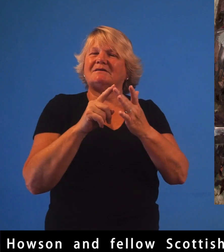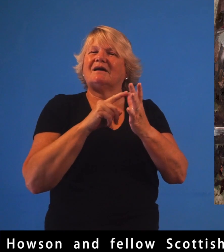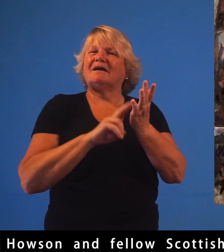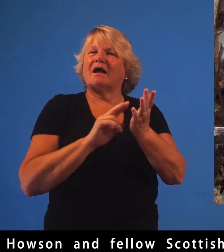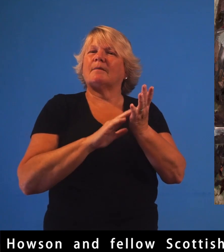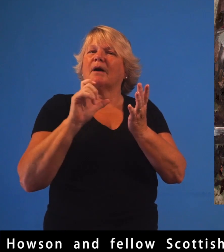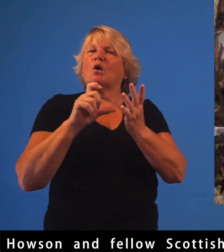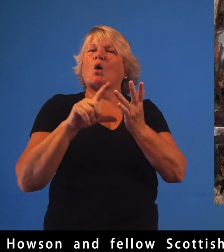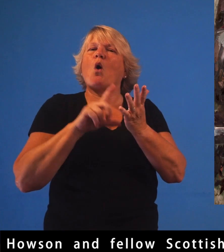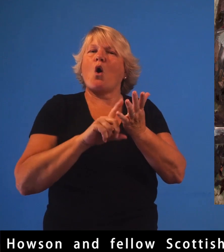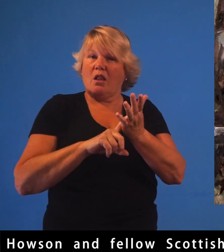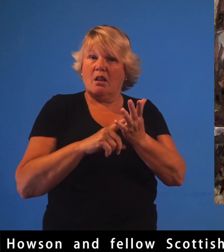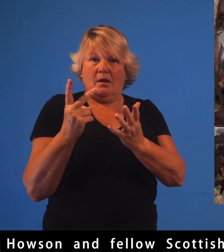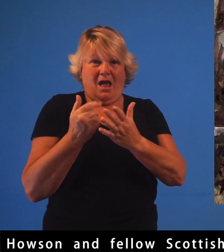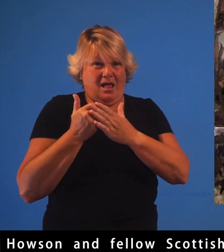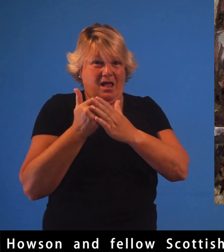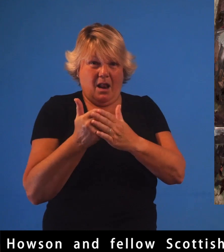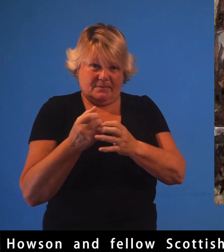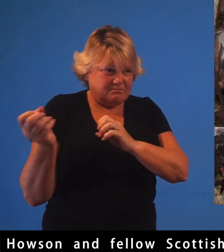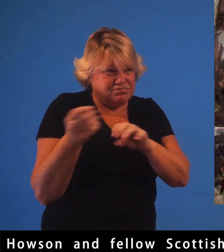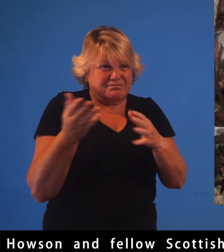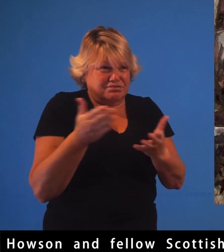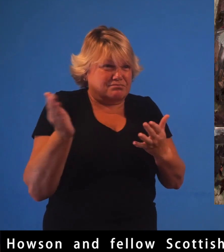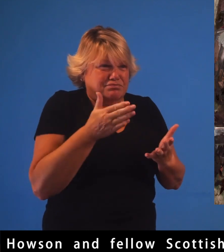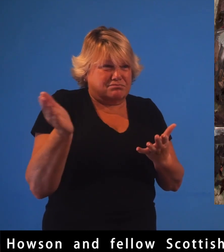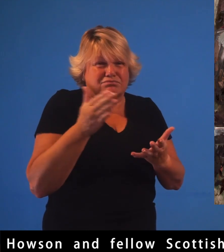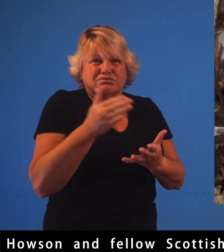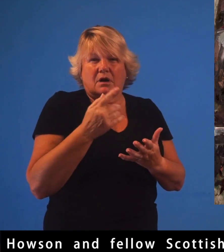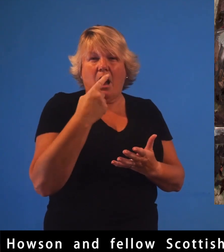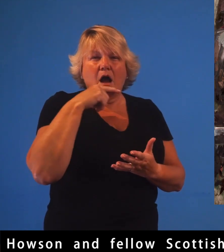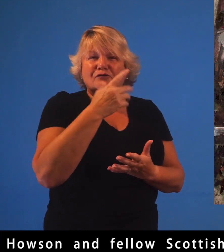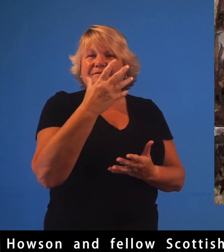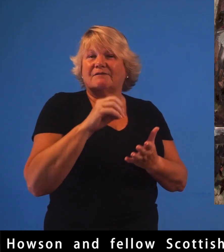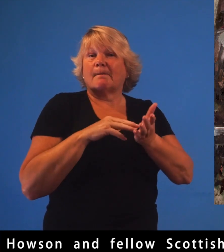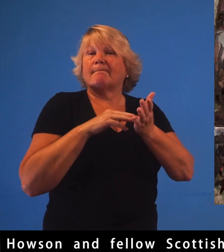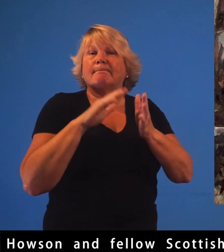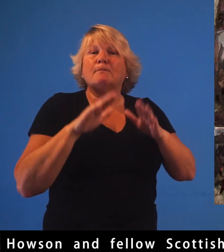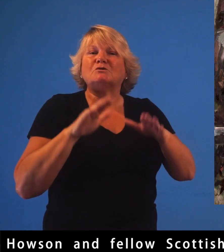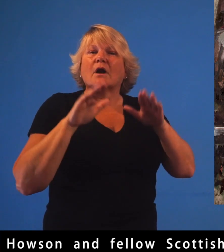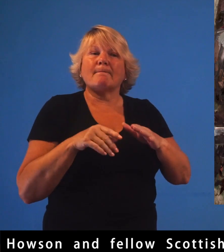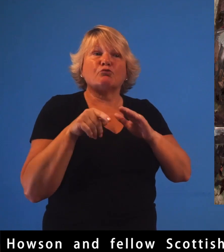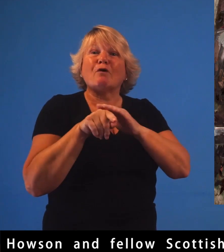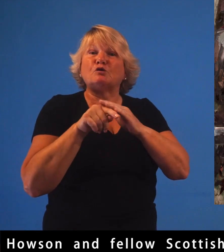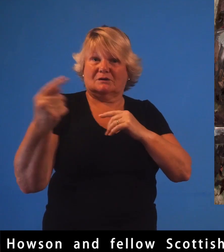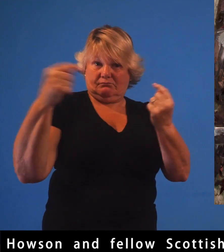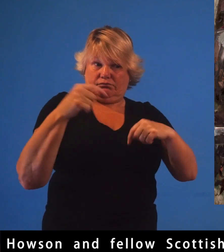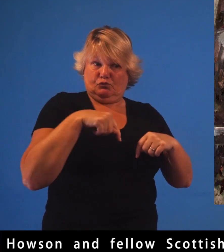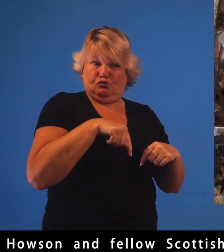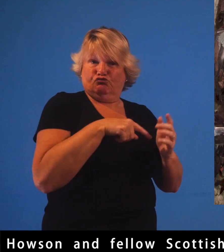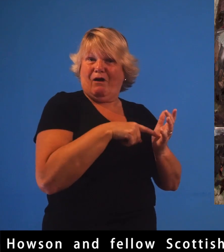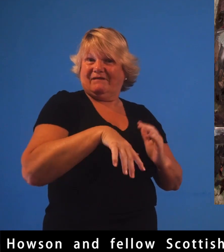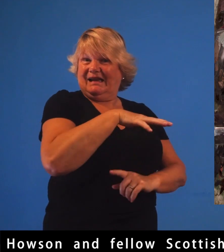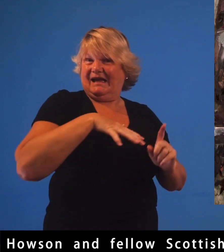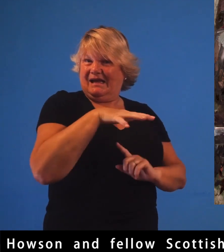Howson and fellow Scottish artist Ian McCall assisted with the moving of around 150 Muslim refugees